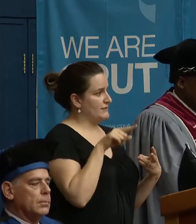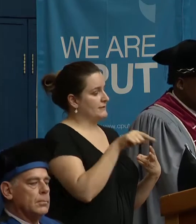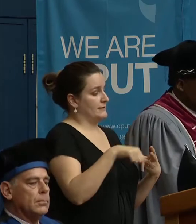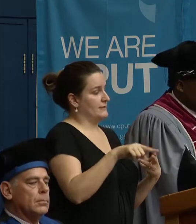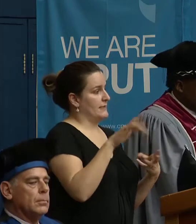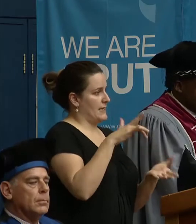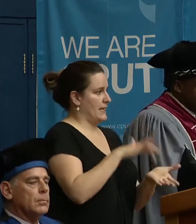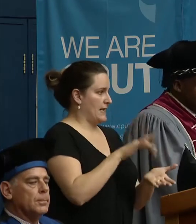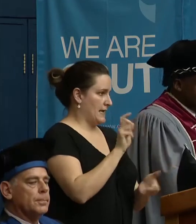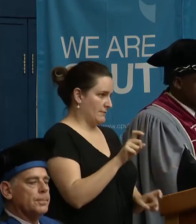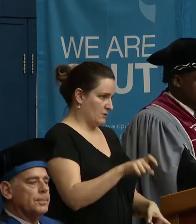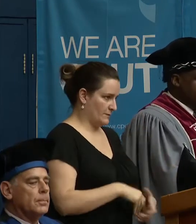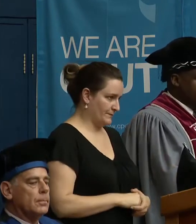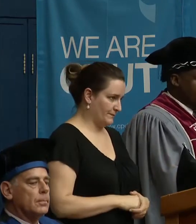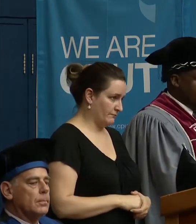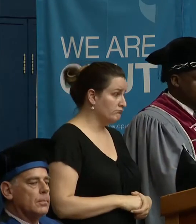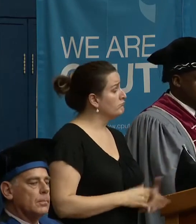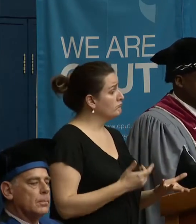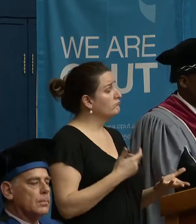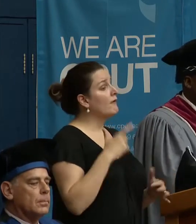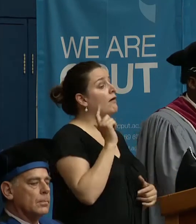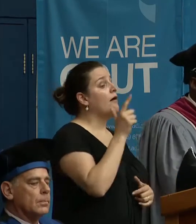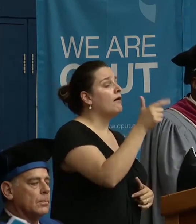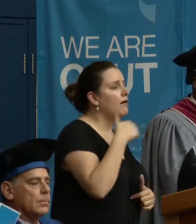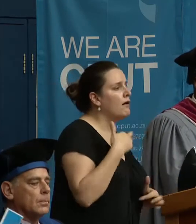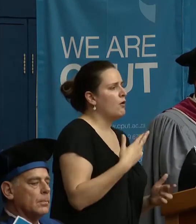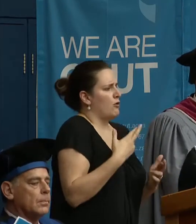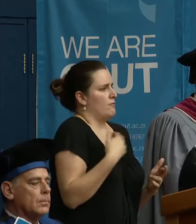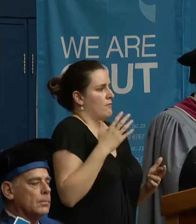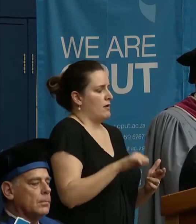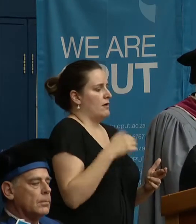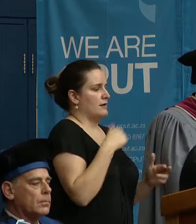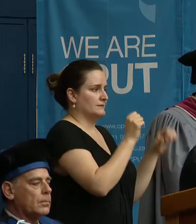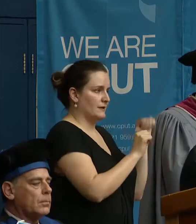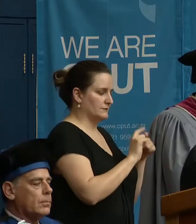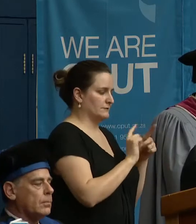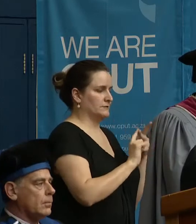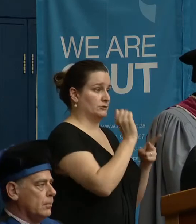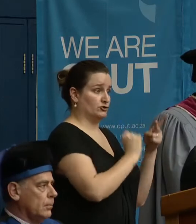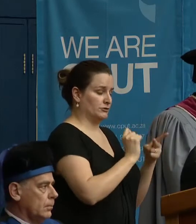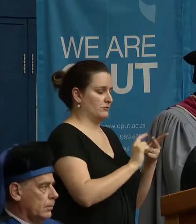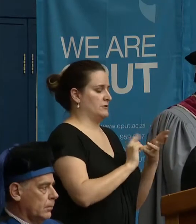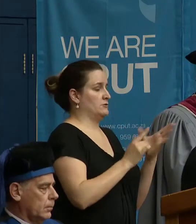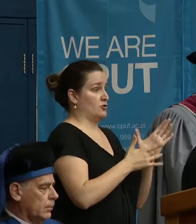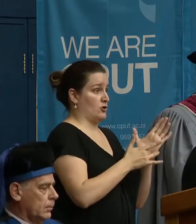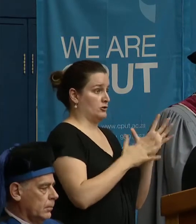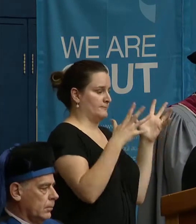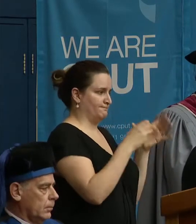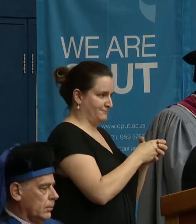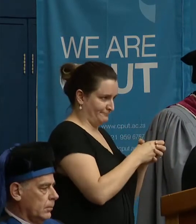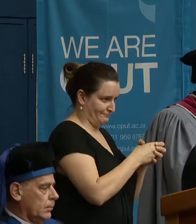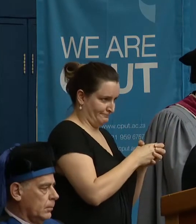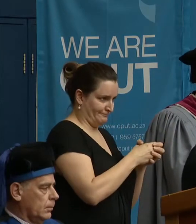Cape Town. Eventually, we hope to consolidate our science, engineering, and technology, or SET